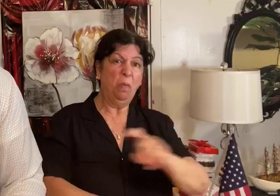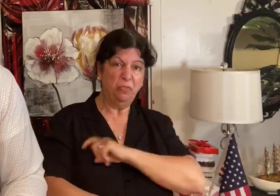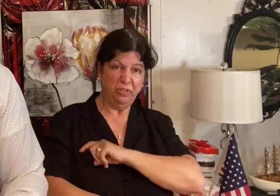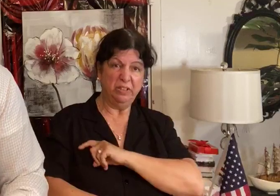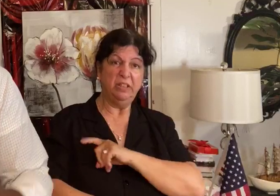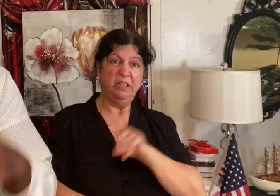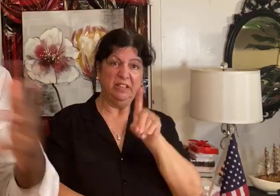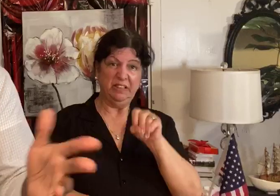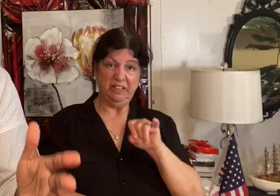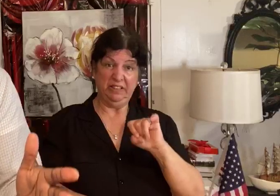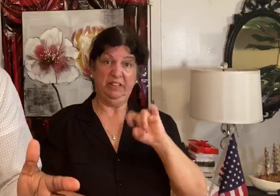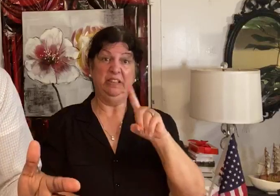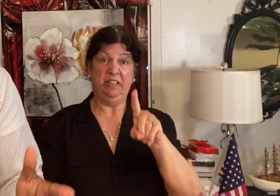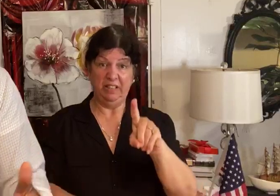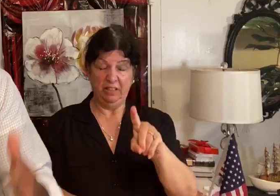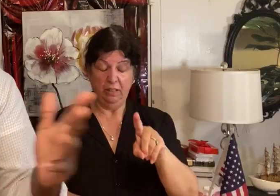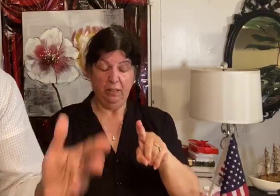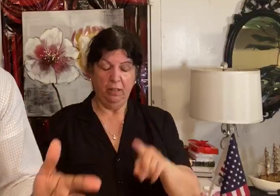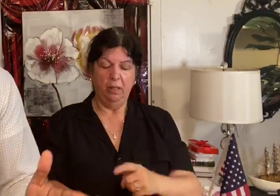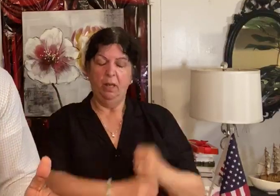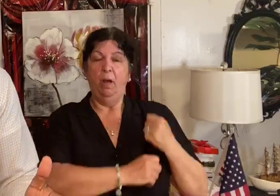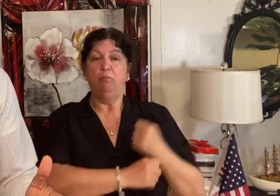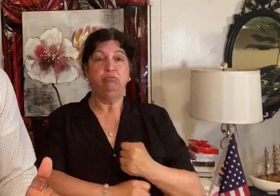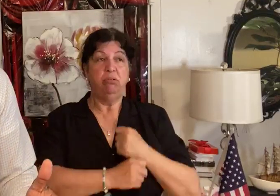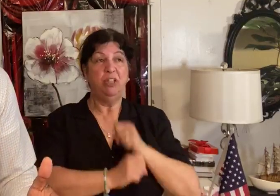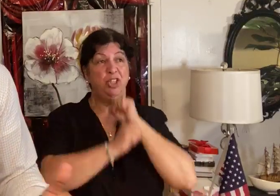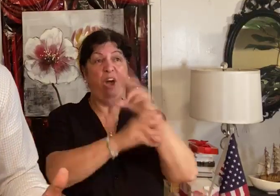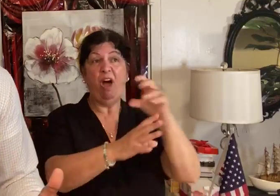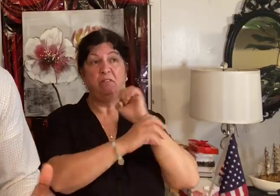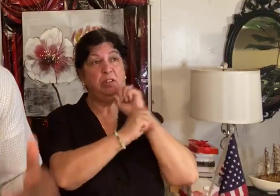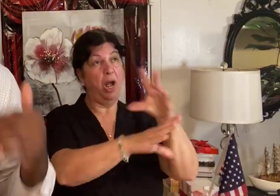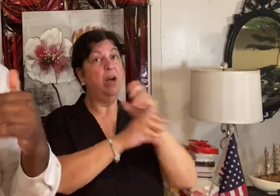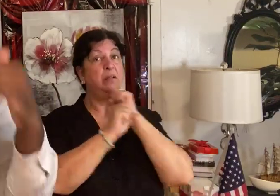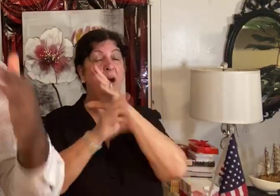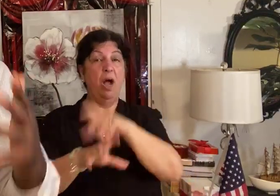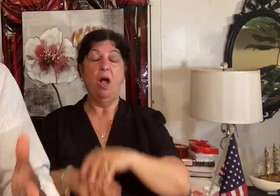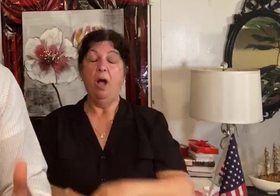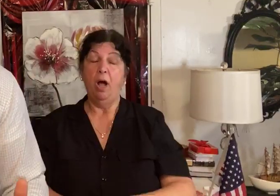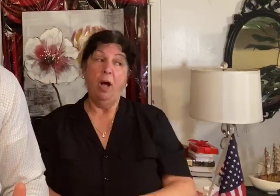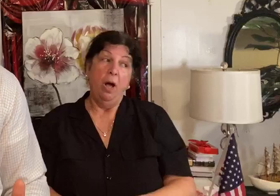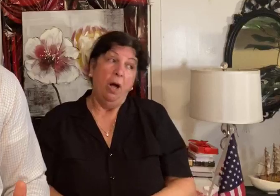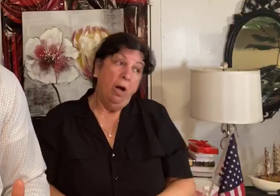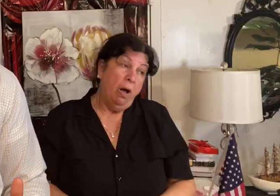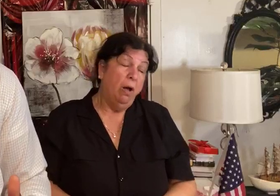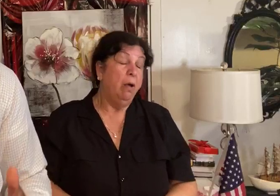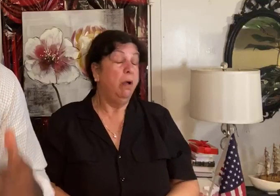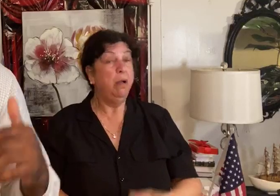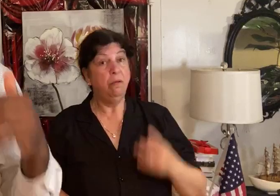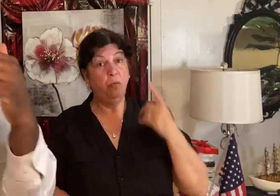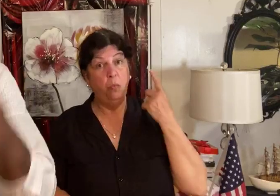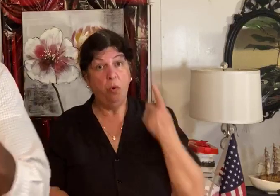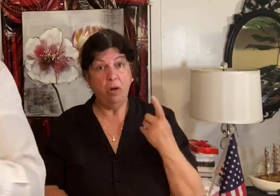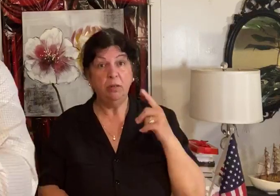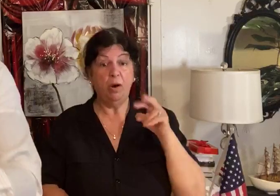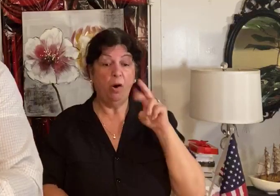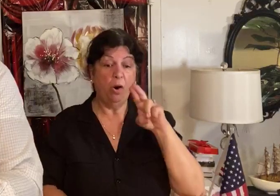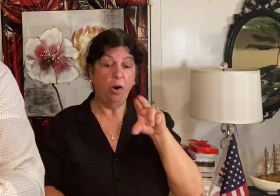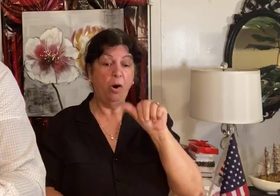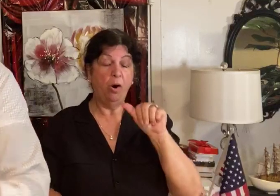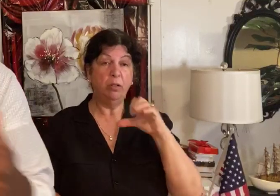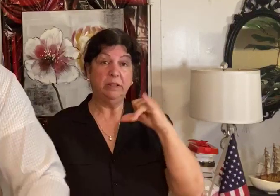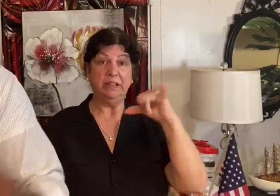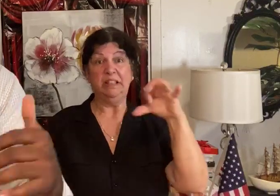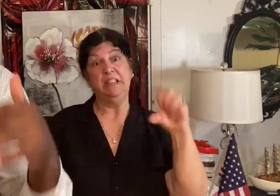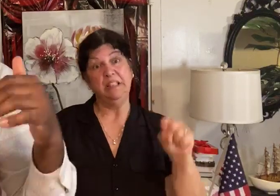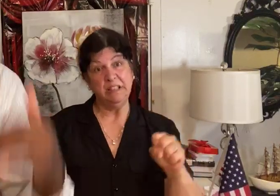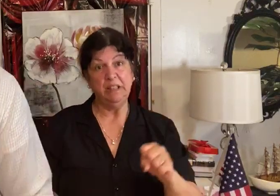did, as they protest, they're just shouting loud. So I guess if one is a racist, if one is like that